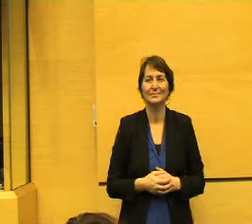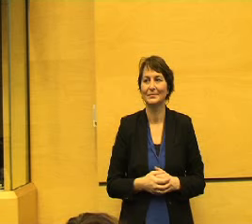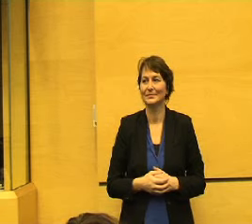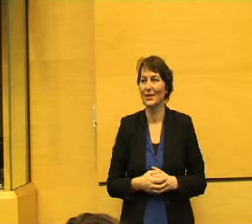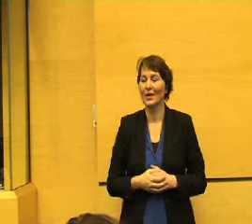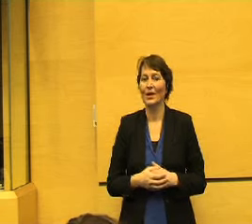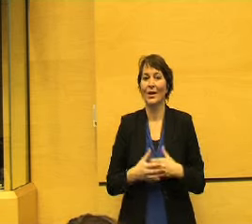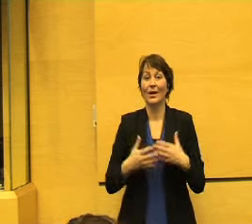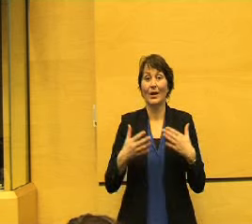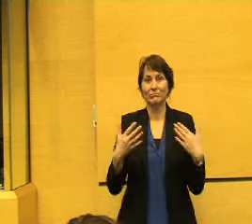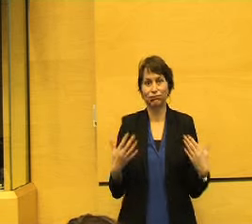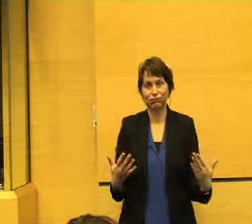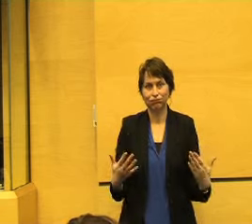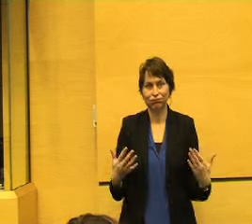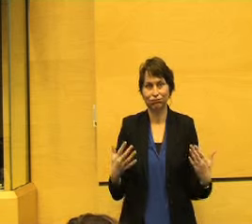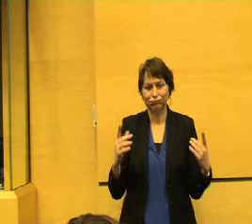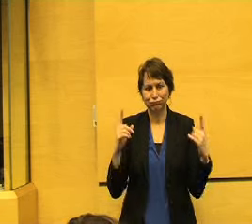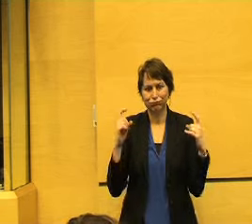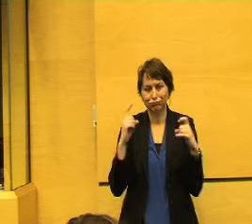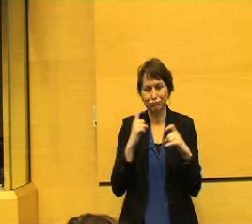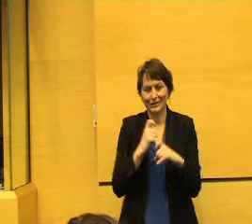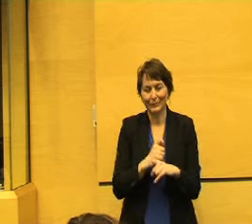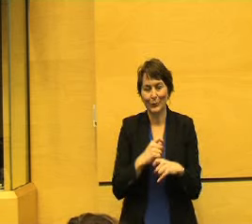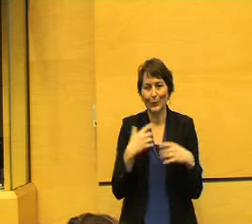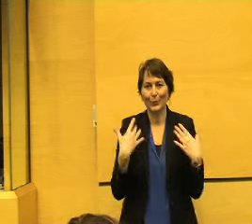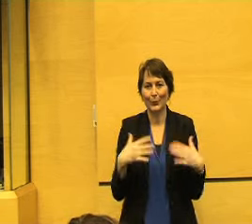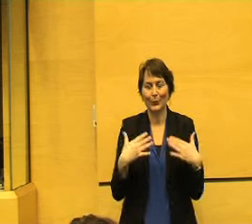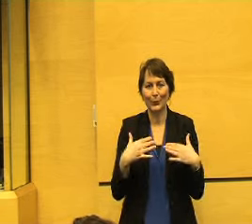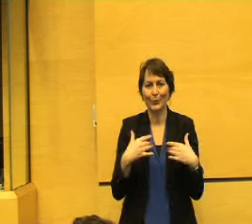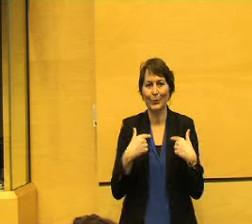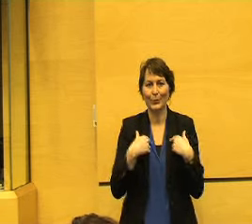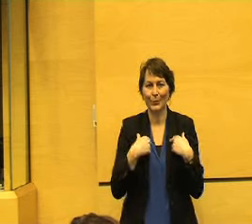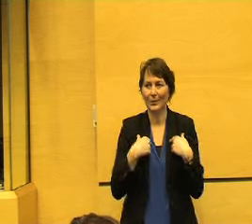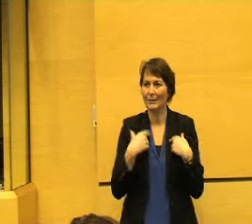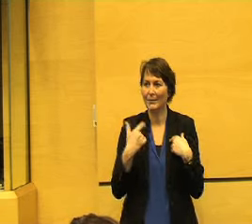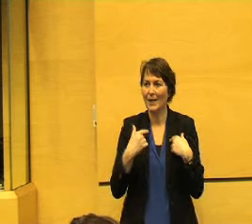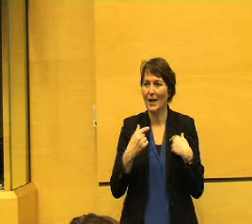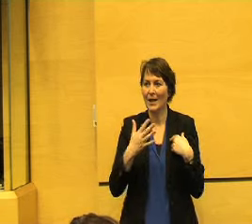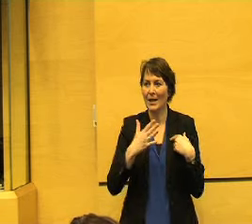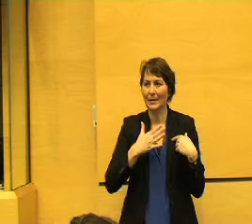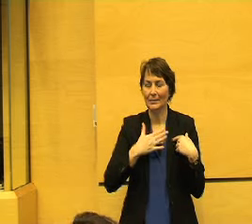Ooh, this is difficult. I have a disability in my eyes today.